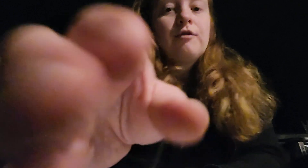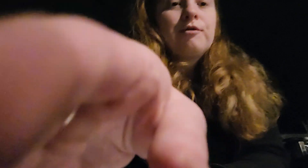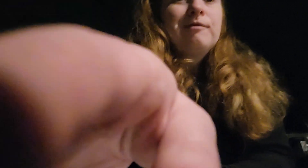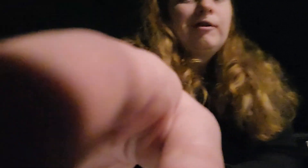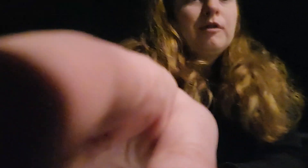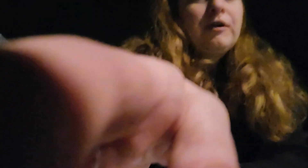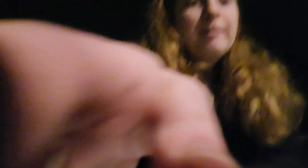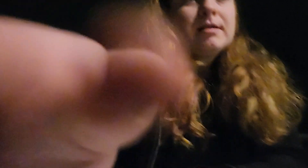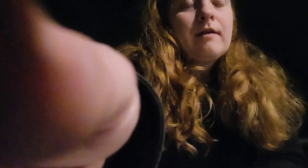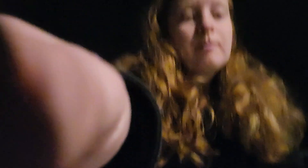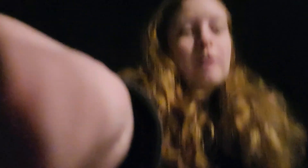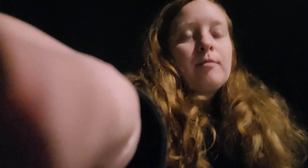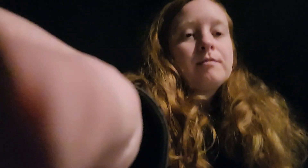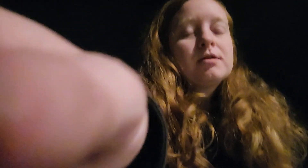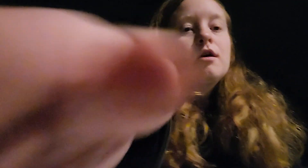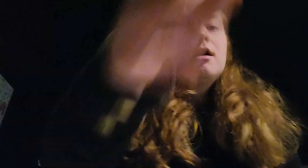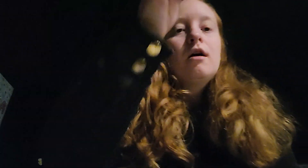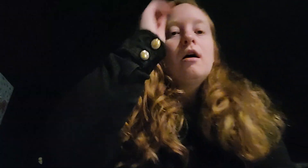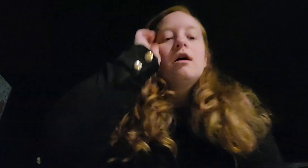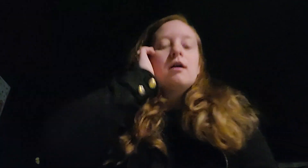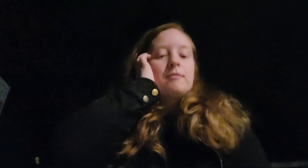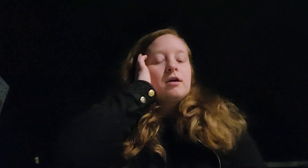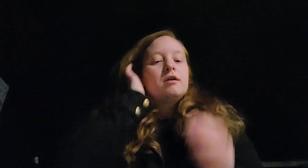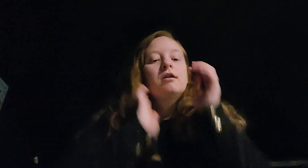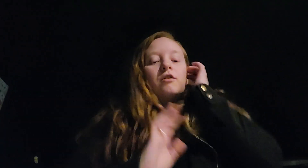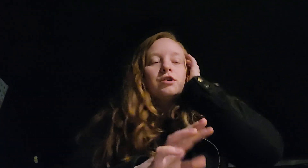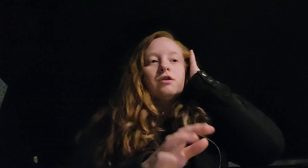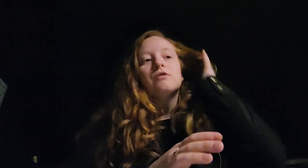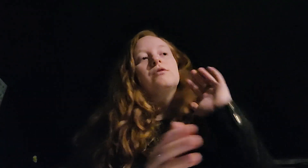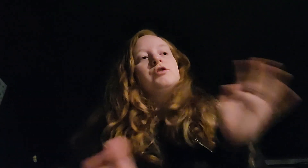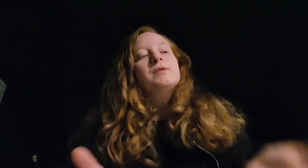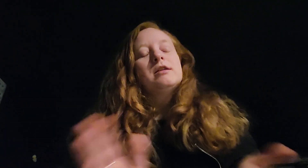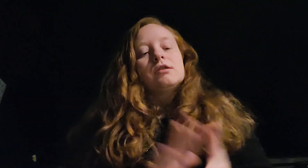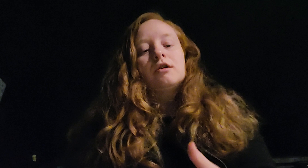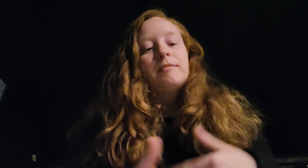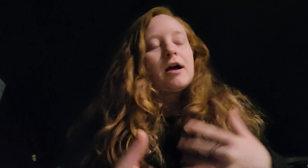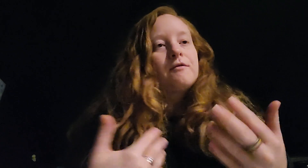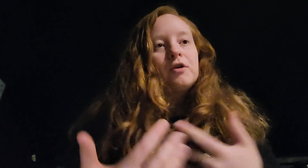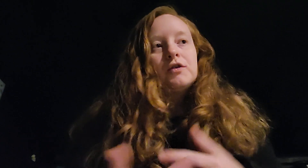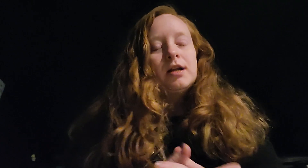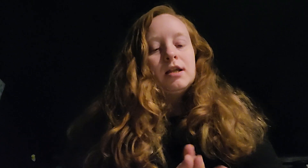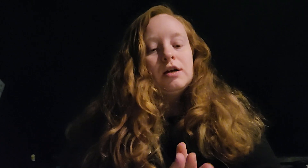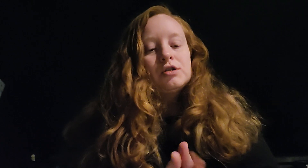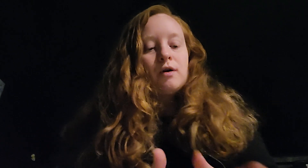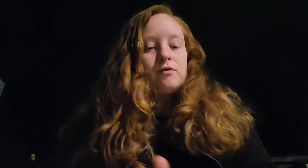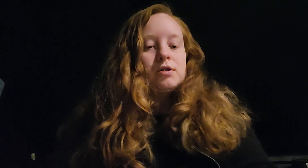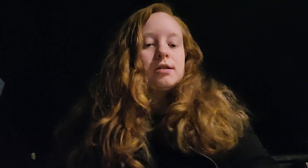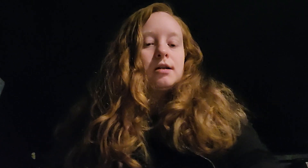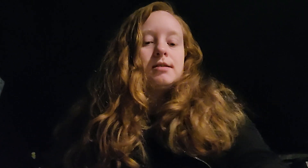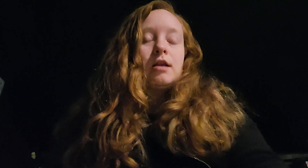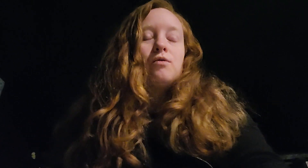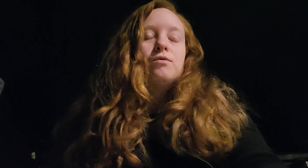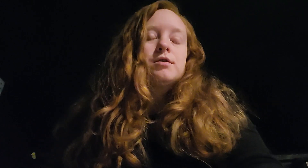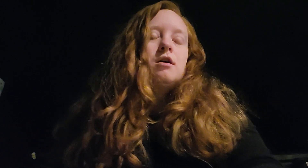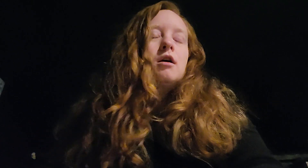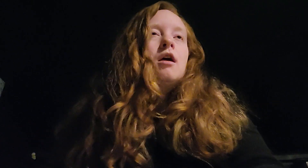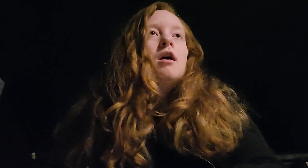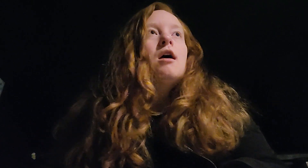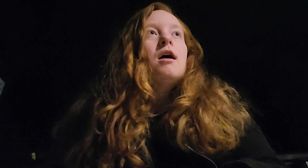their, family's having problems. There's no duets or back and forth or anything, so everyone's just going to sing the whole song.